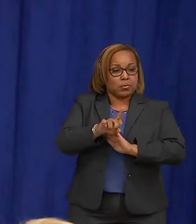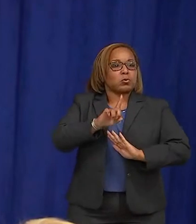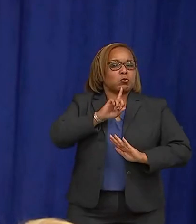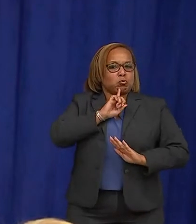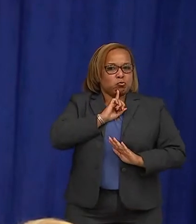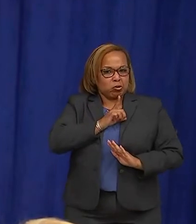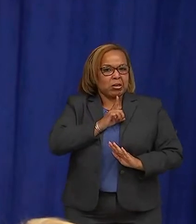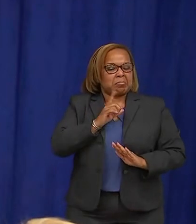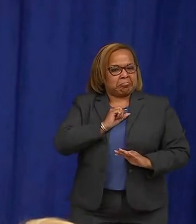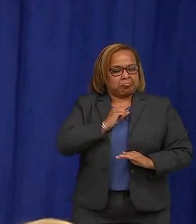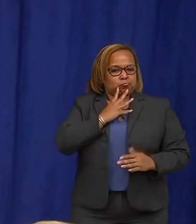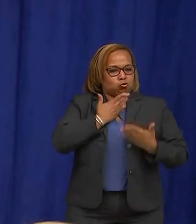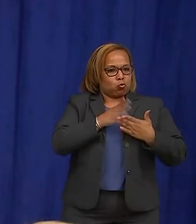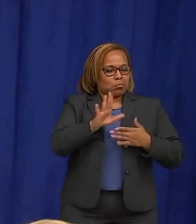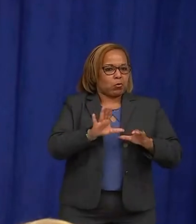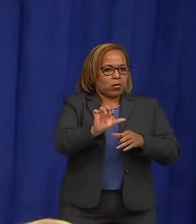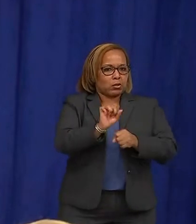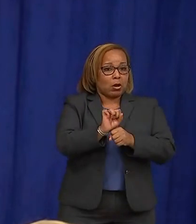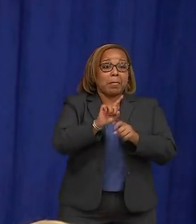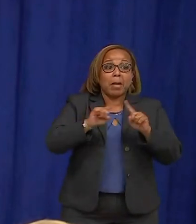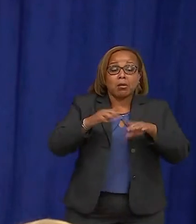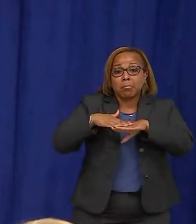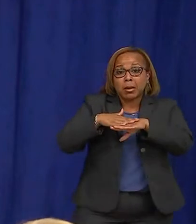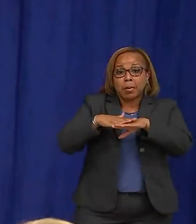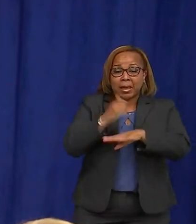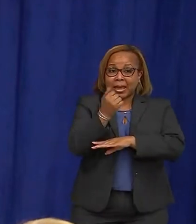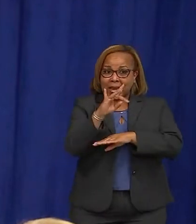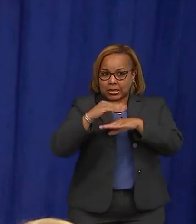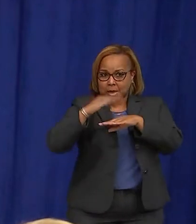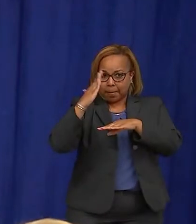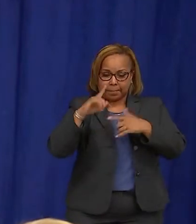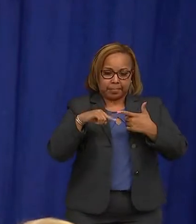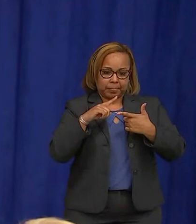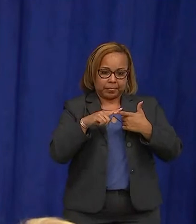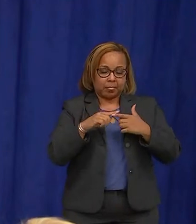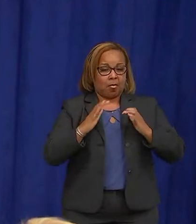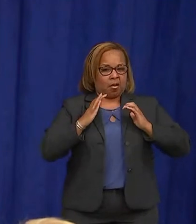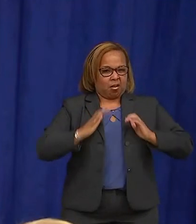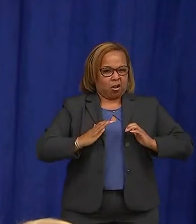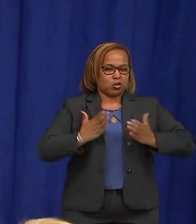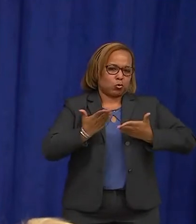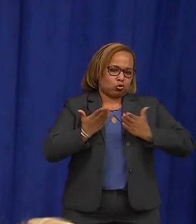really be solid in performing the job. But minimally 18 and up, some customer